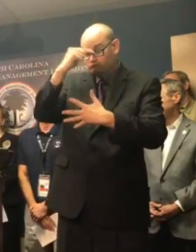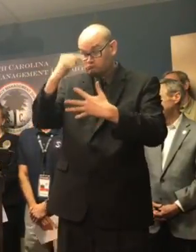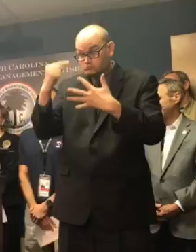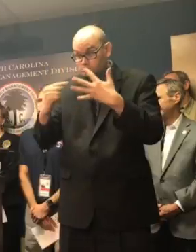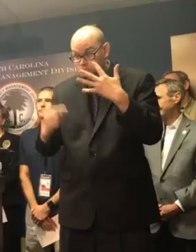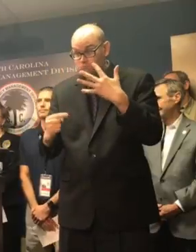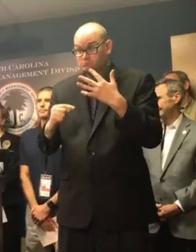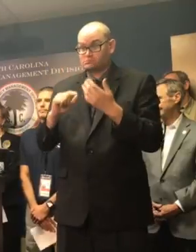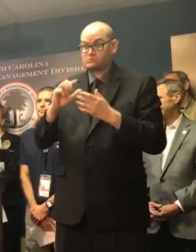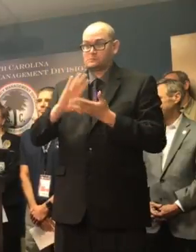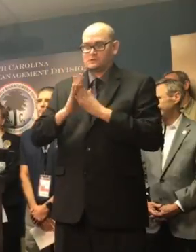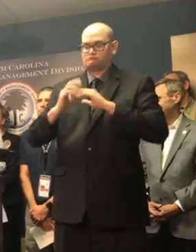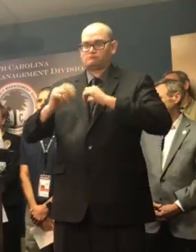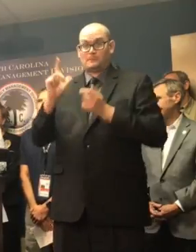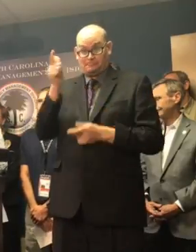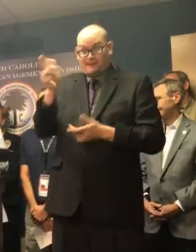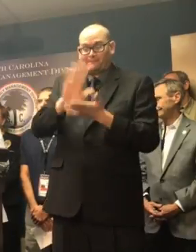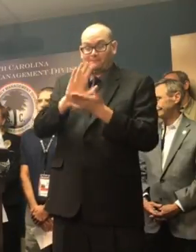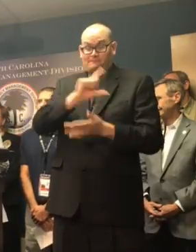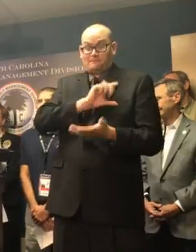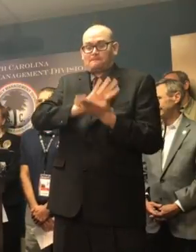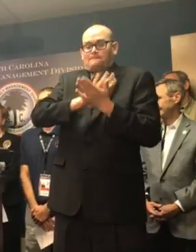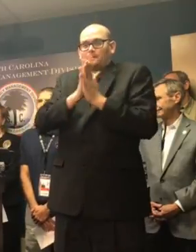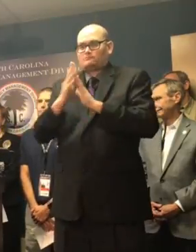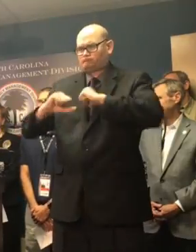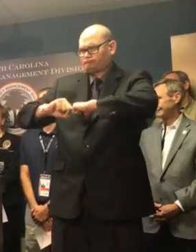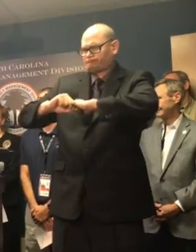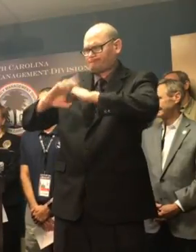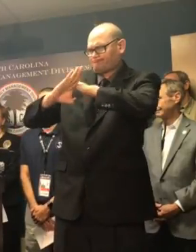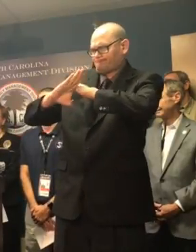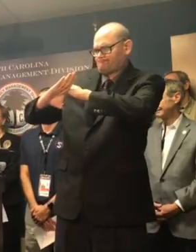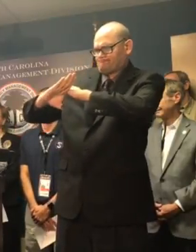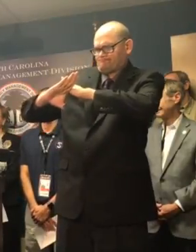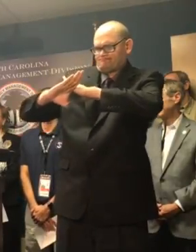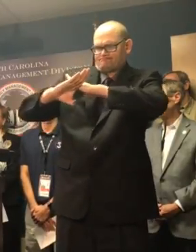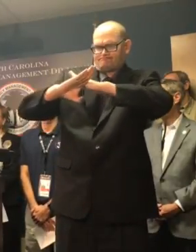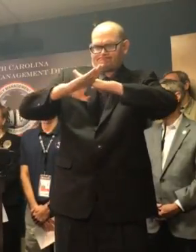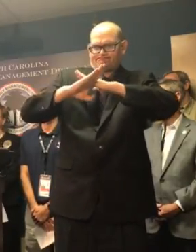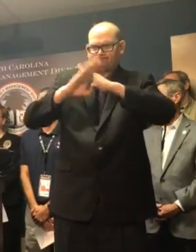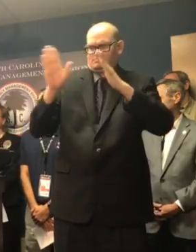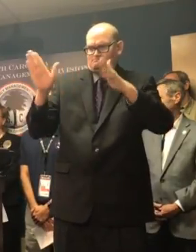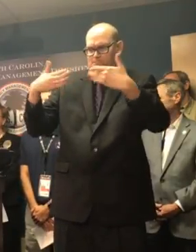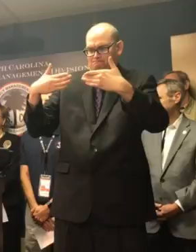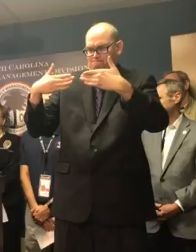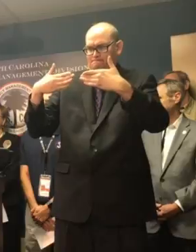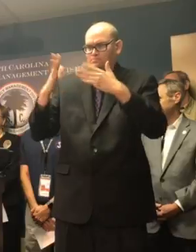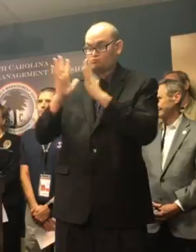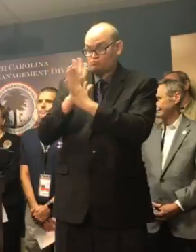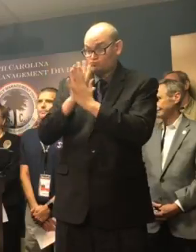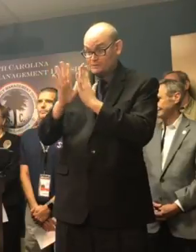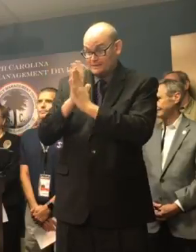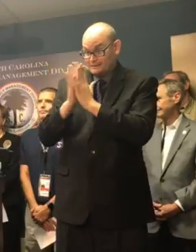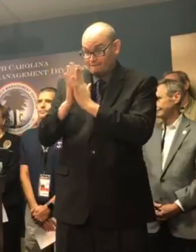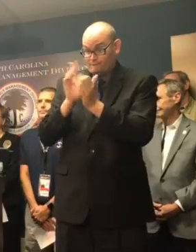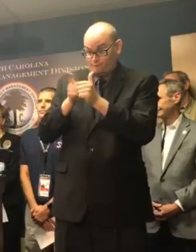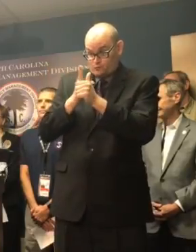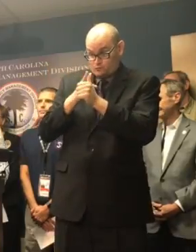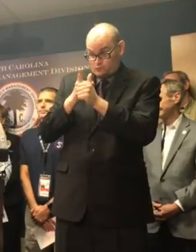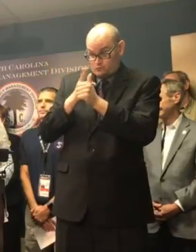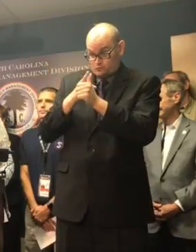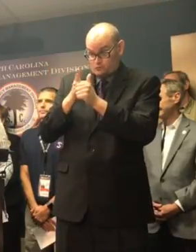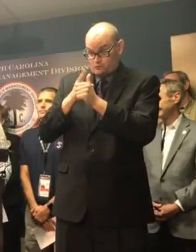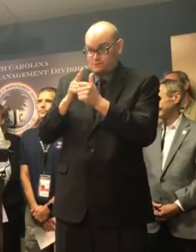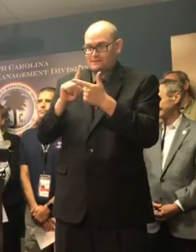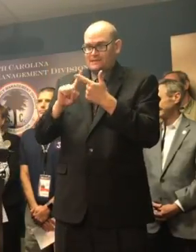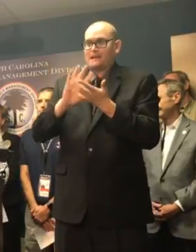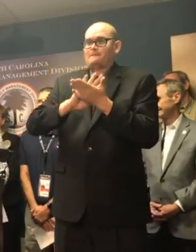phase. So you're going to start to see them move off of the traffic side of things and get ready for